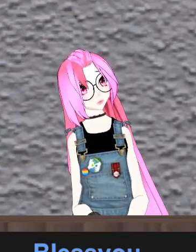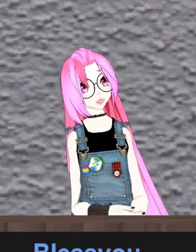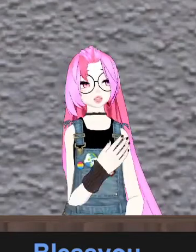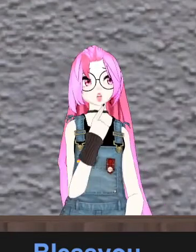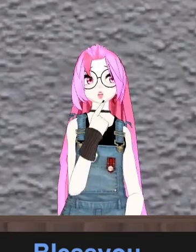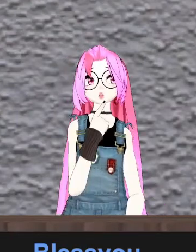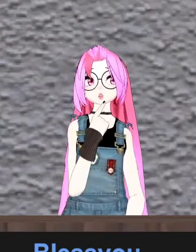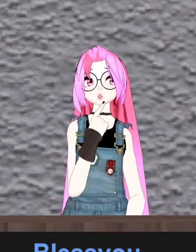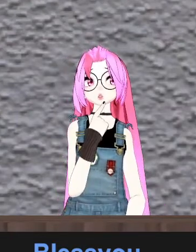Hiccup.